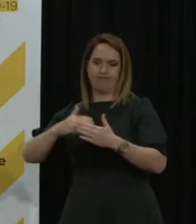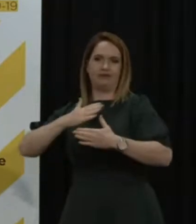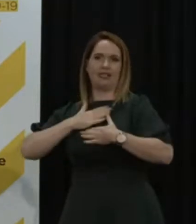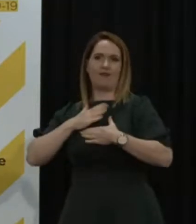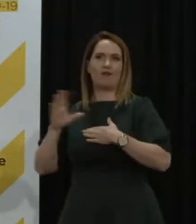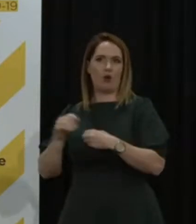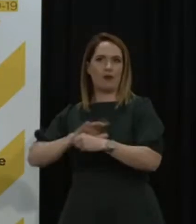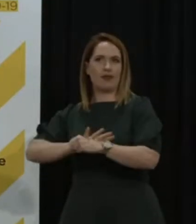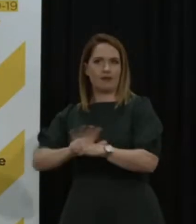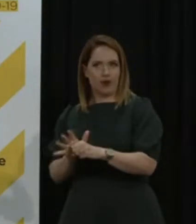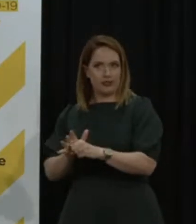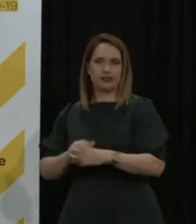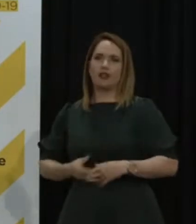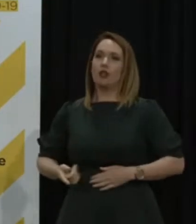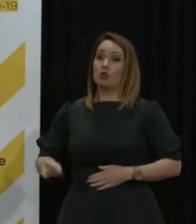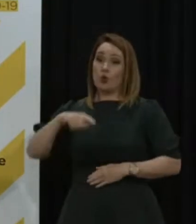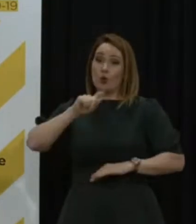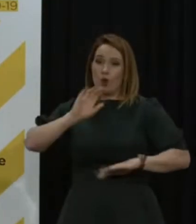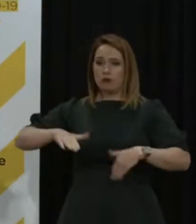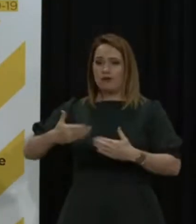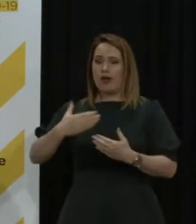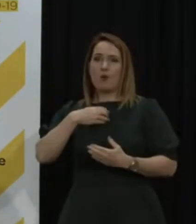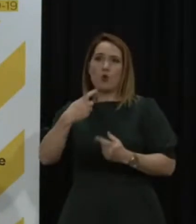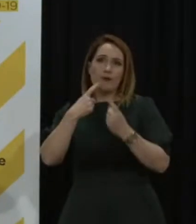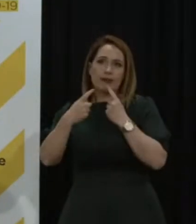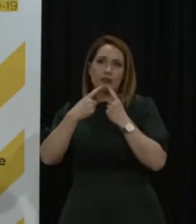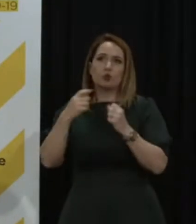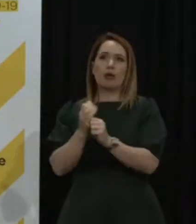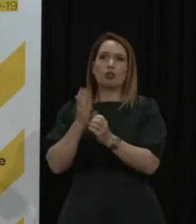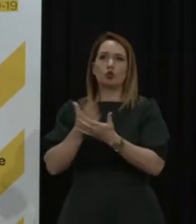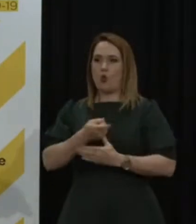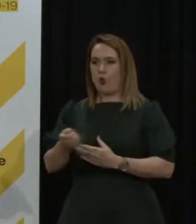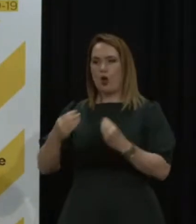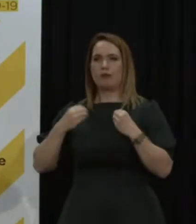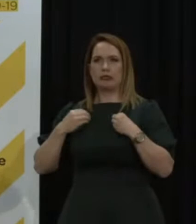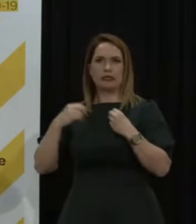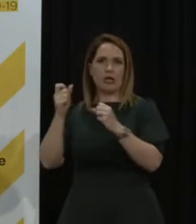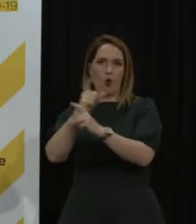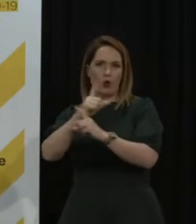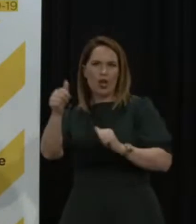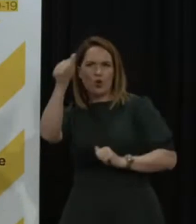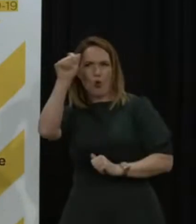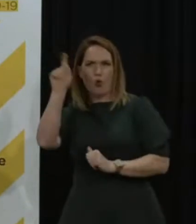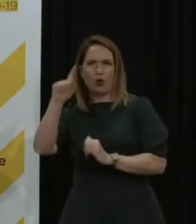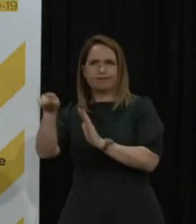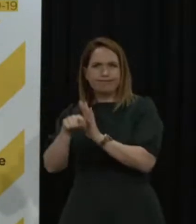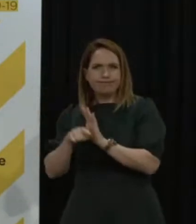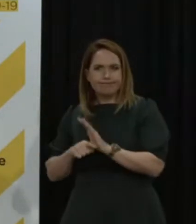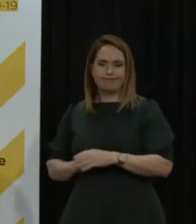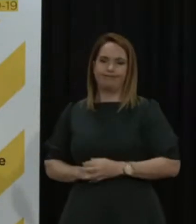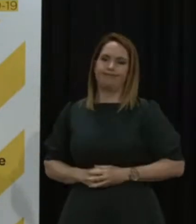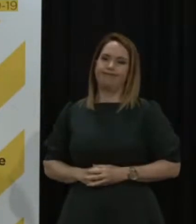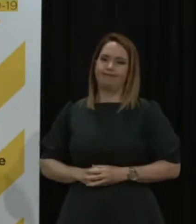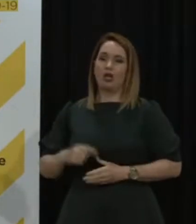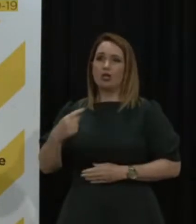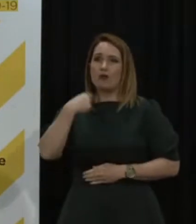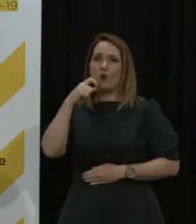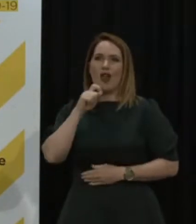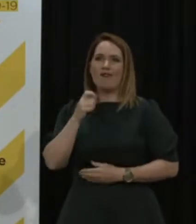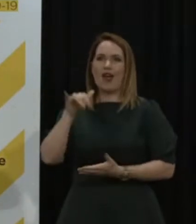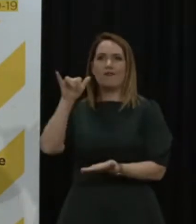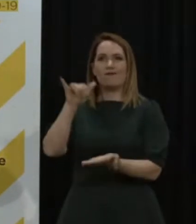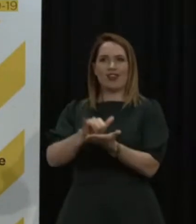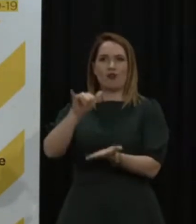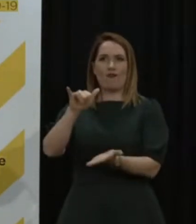this framework and assist businesses. Tomorrow, we will also launch the Verifier app for businesses that require proof of a